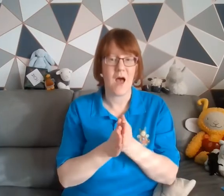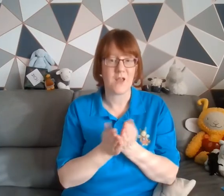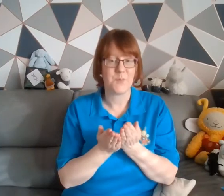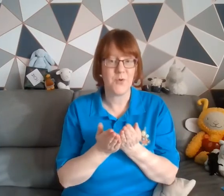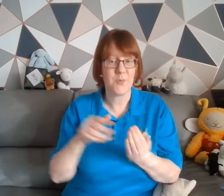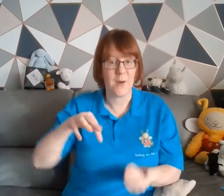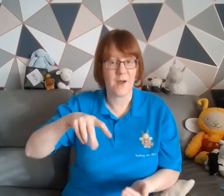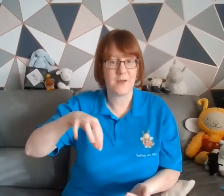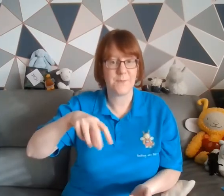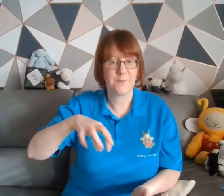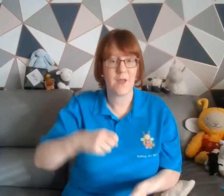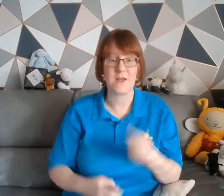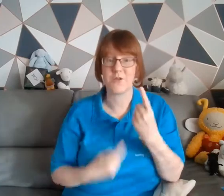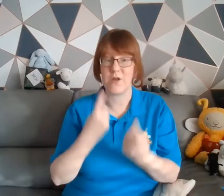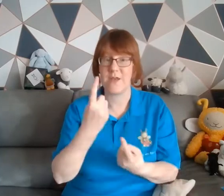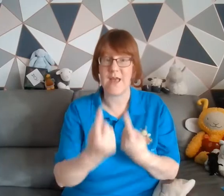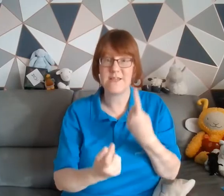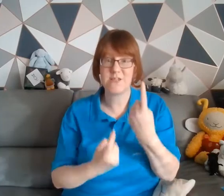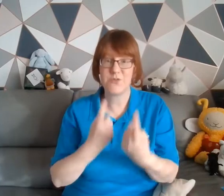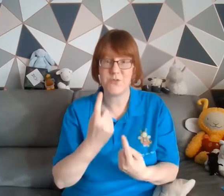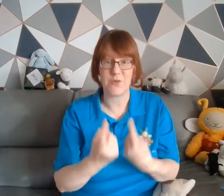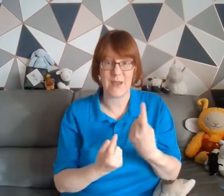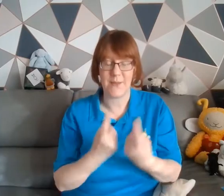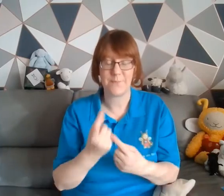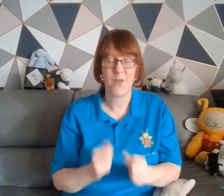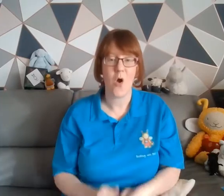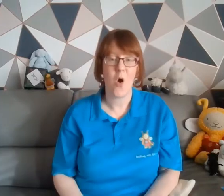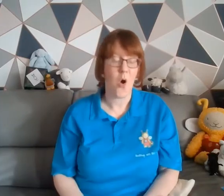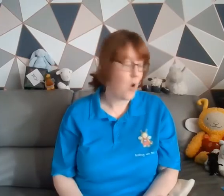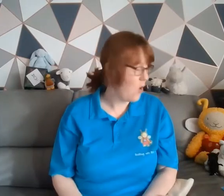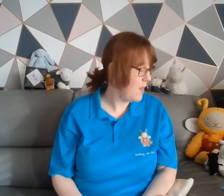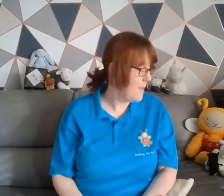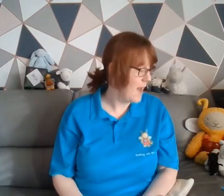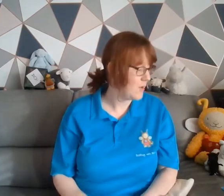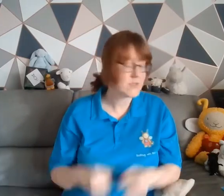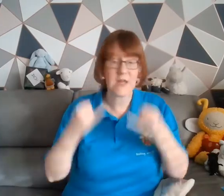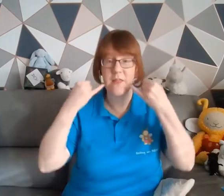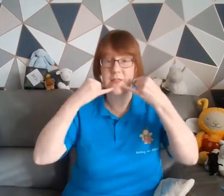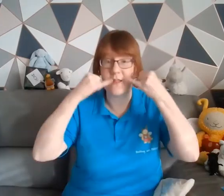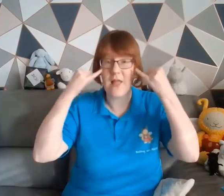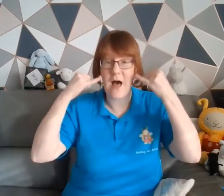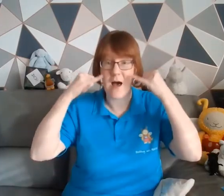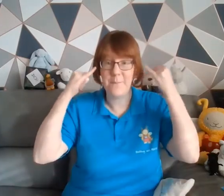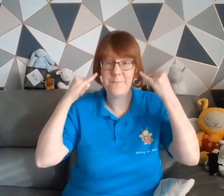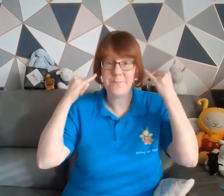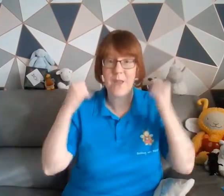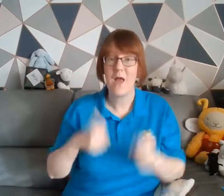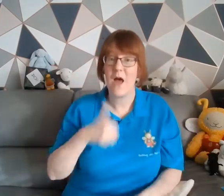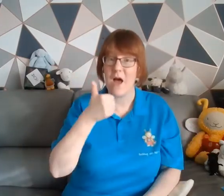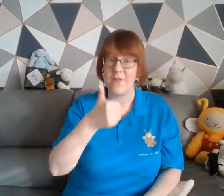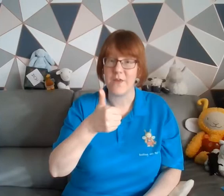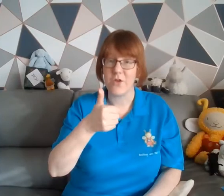and Bookbug has got a nice story all about the lamb and the